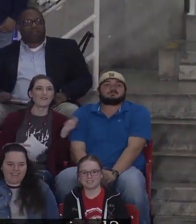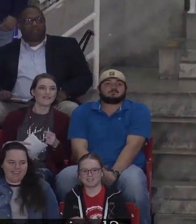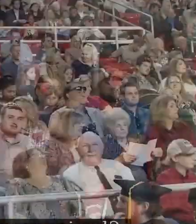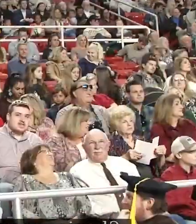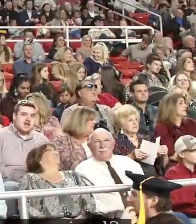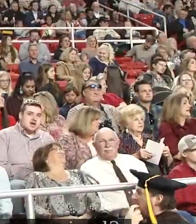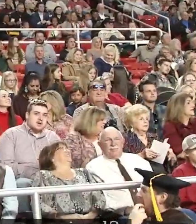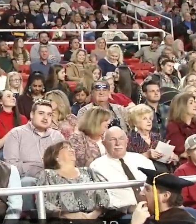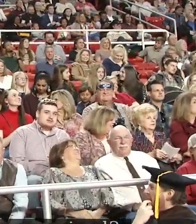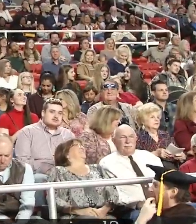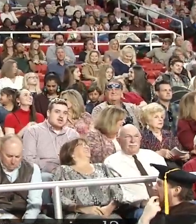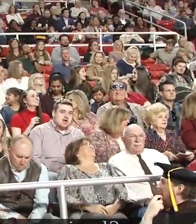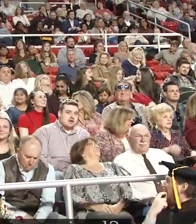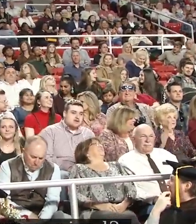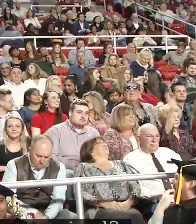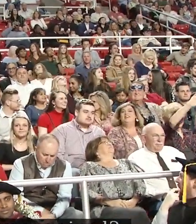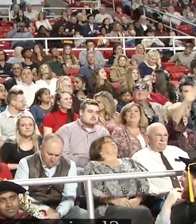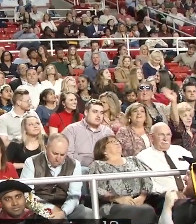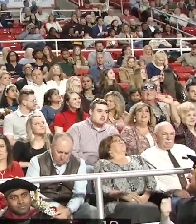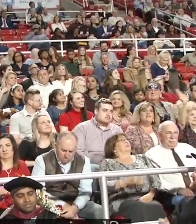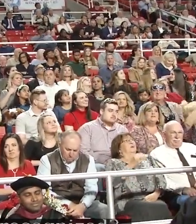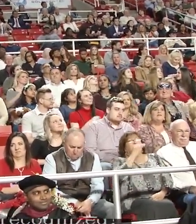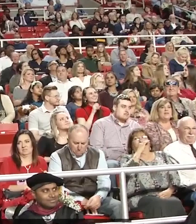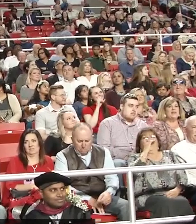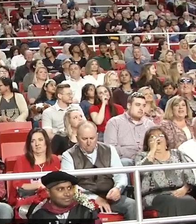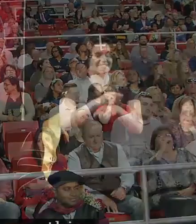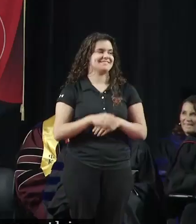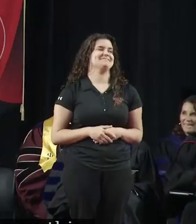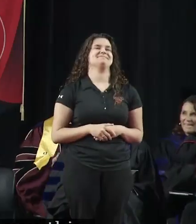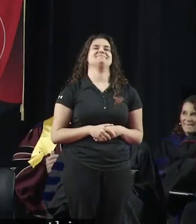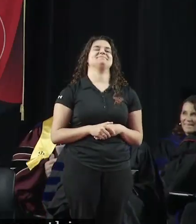I told you this was the fun part.